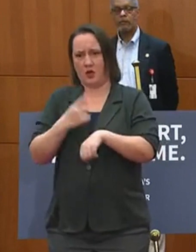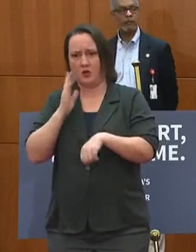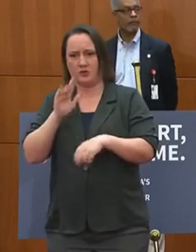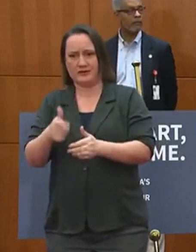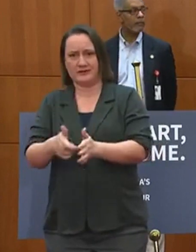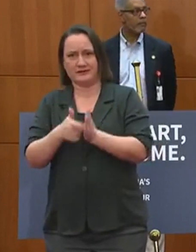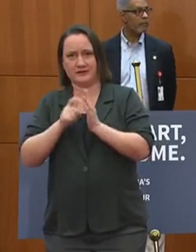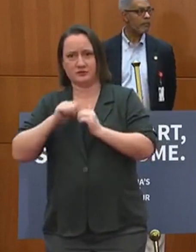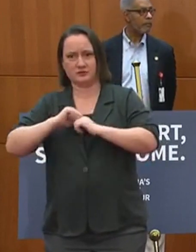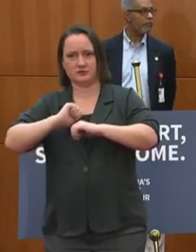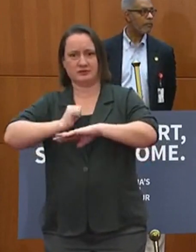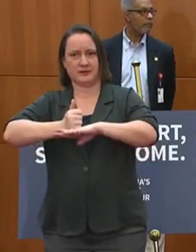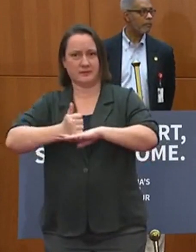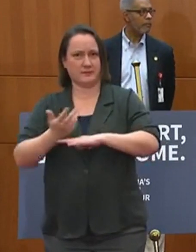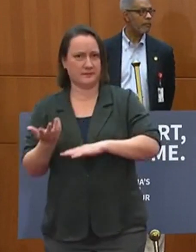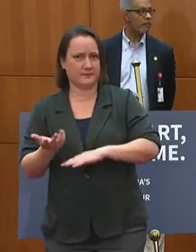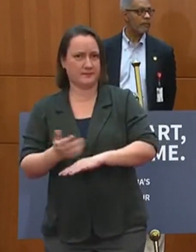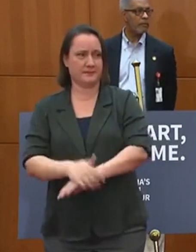that take to set up?